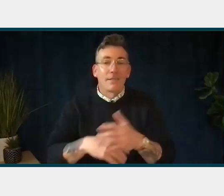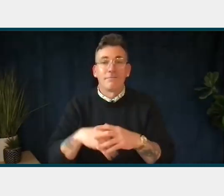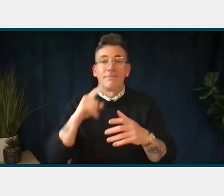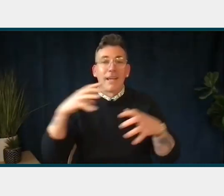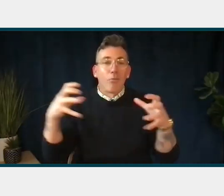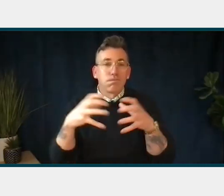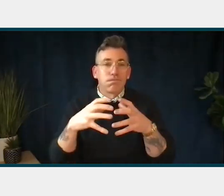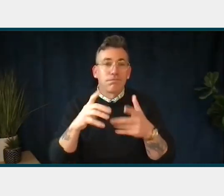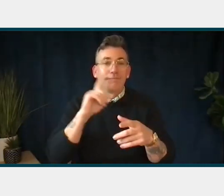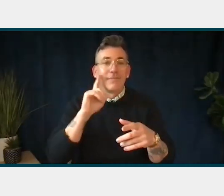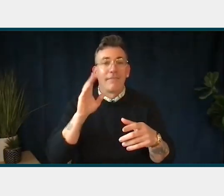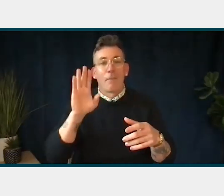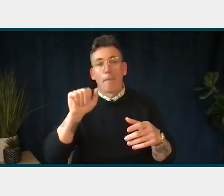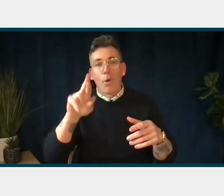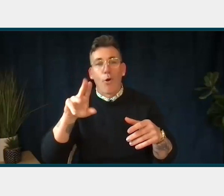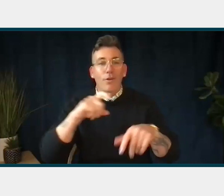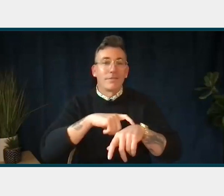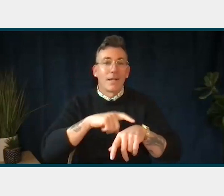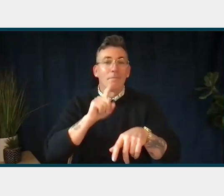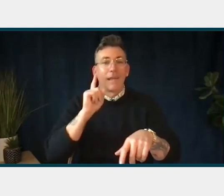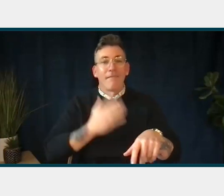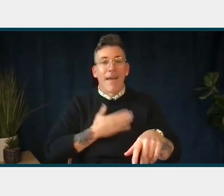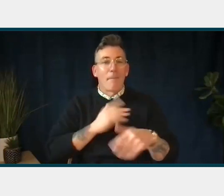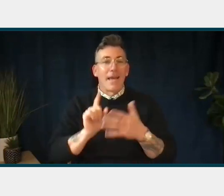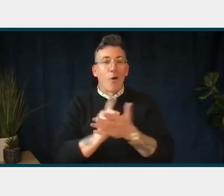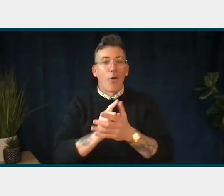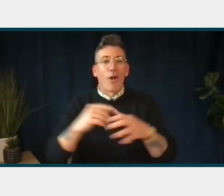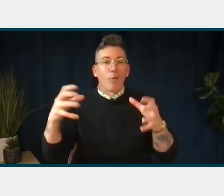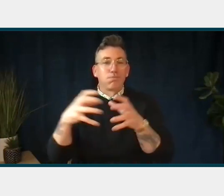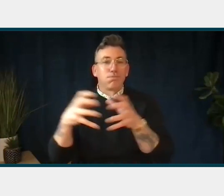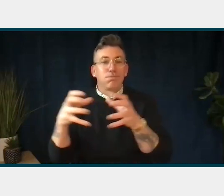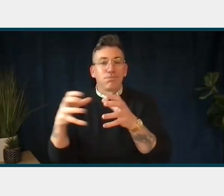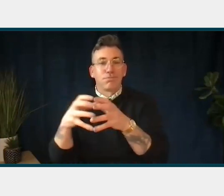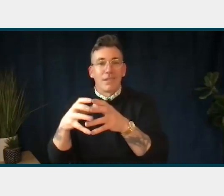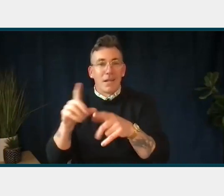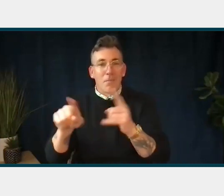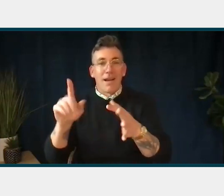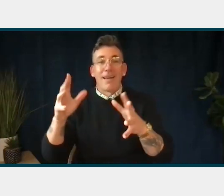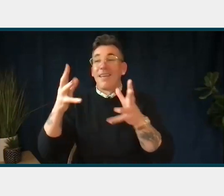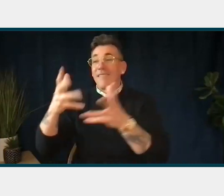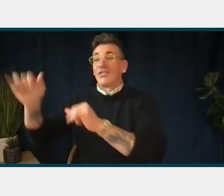is deaf clubs. Air is deaf events. Air is deaf happy hour.